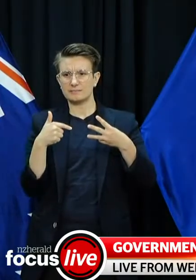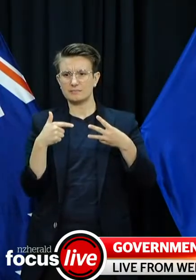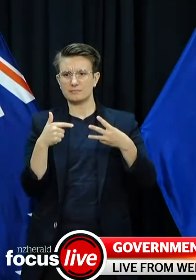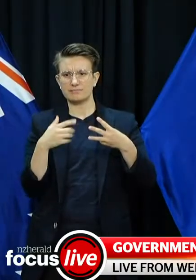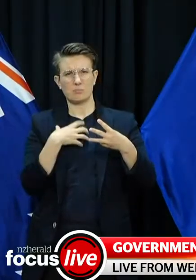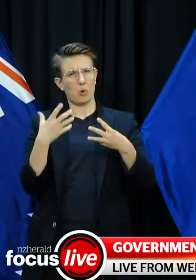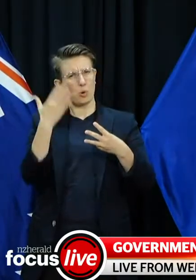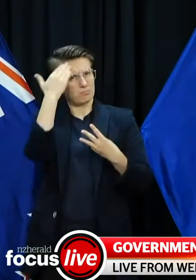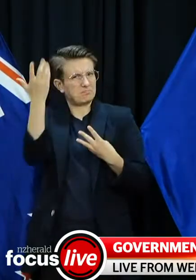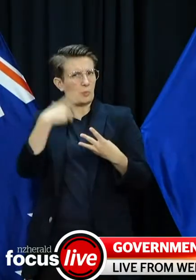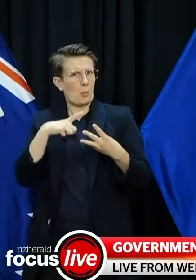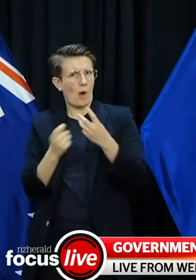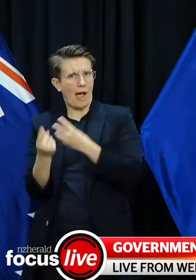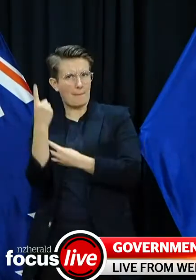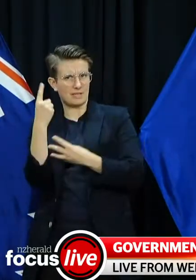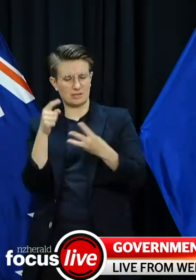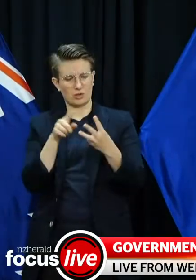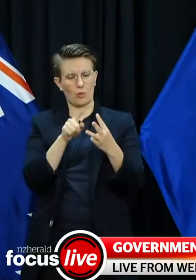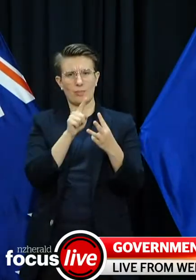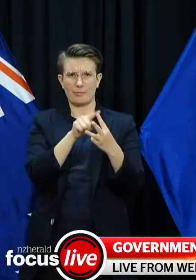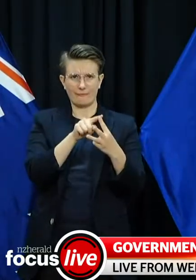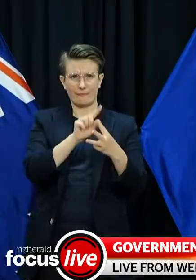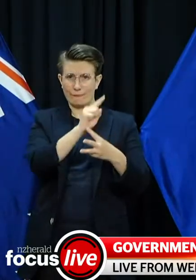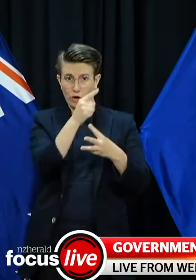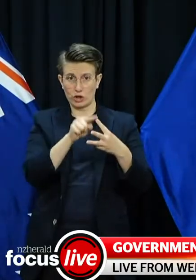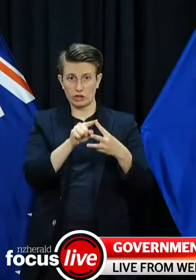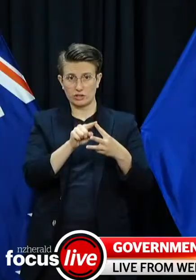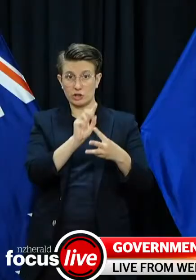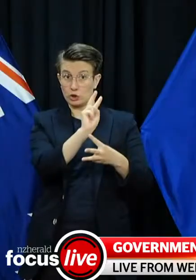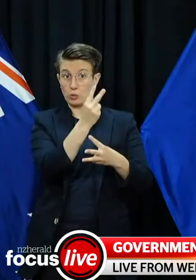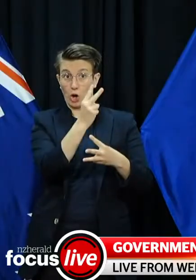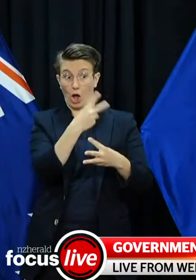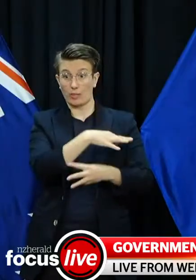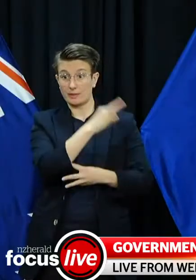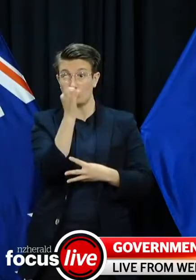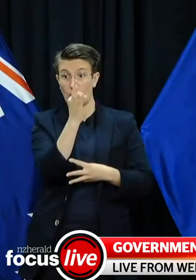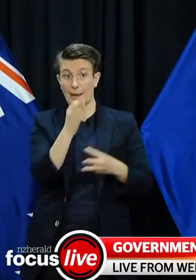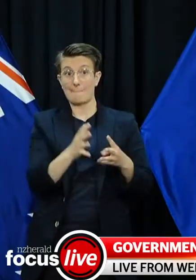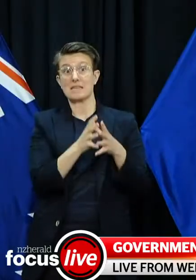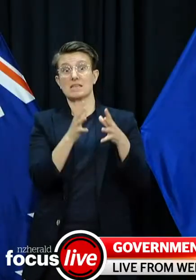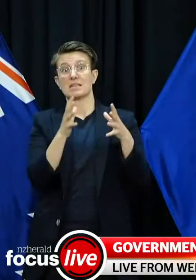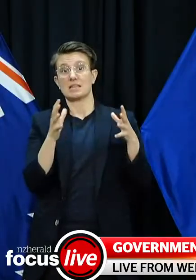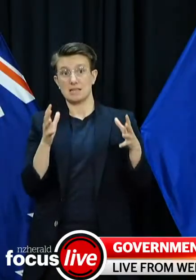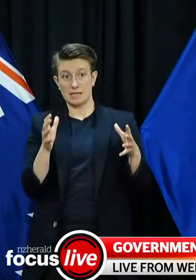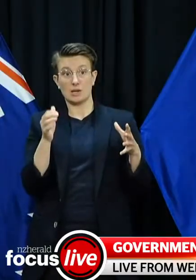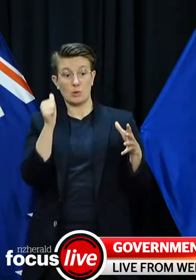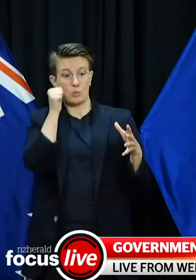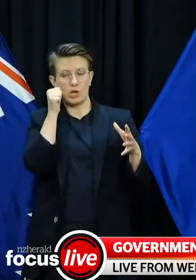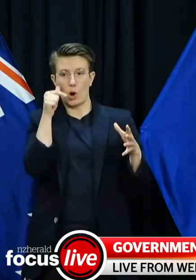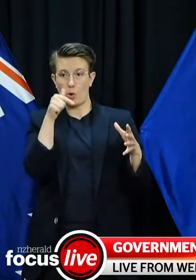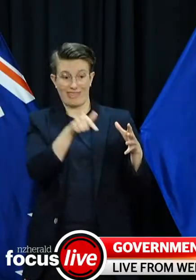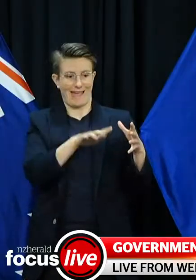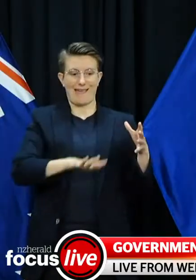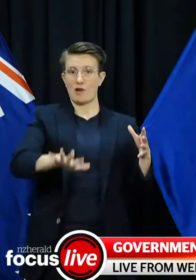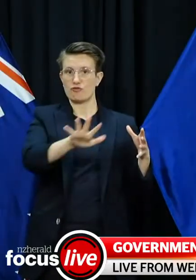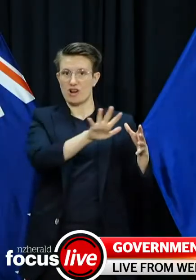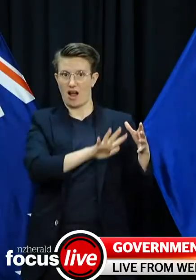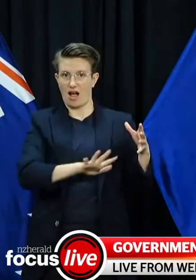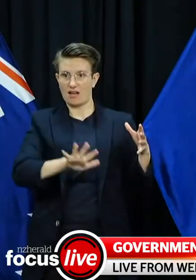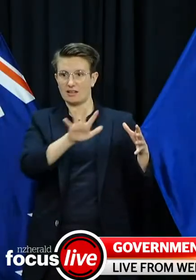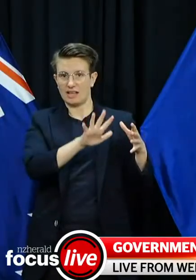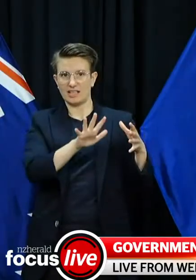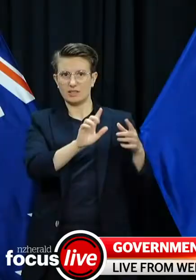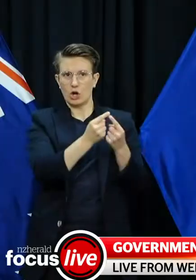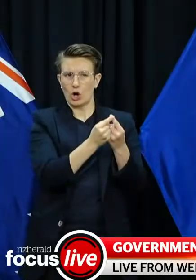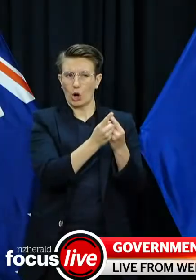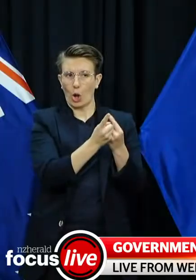earthquake. When we have a big earthquake like the first one at 2 o'clock this morning, we know in the region that's very proximal to that earthquake,